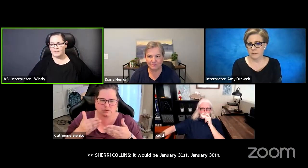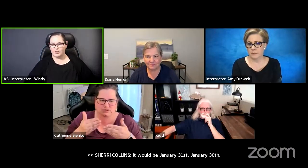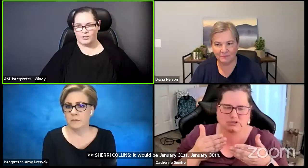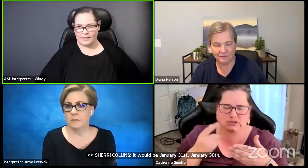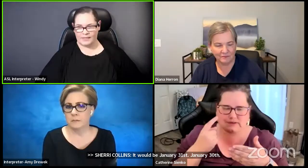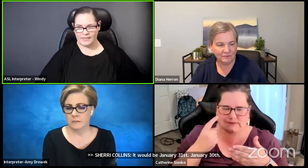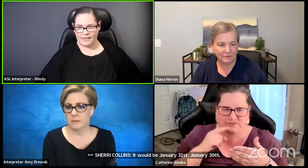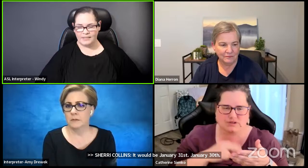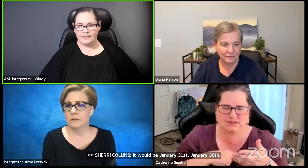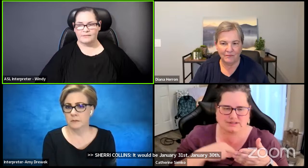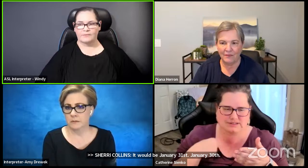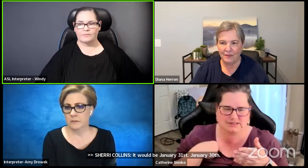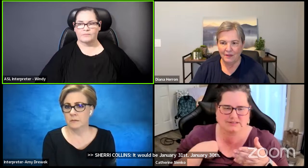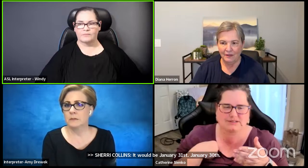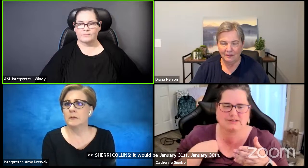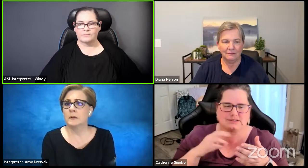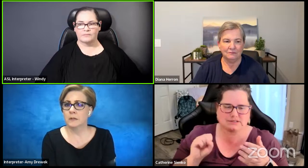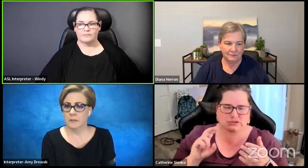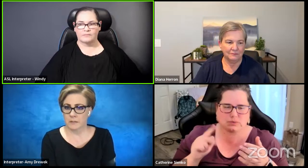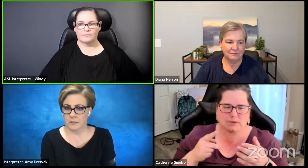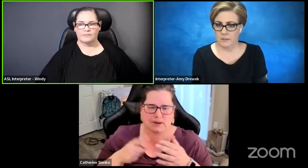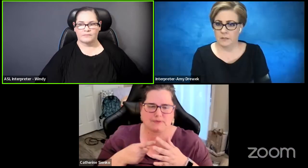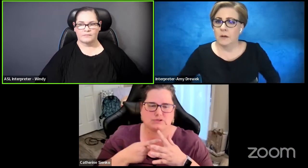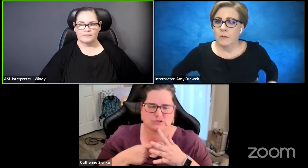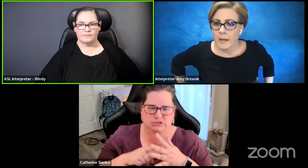And this is Commissioner Kidd, I second.